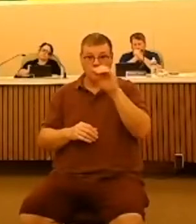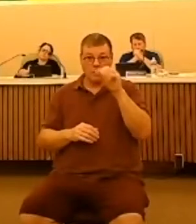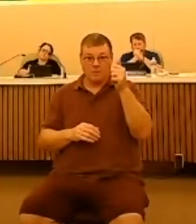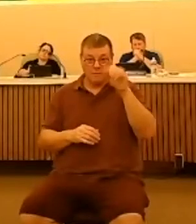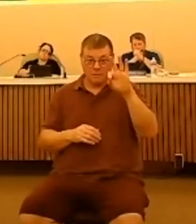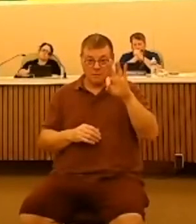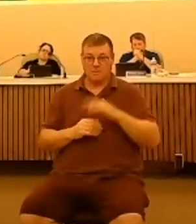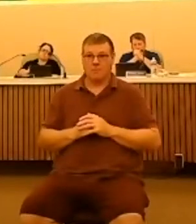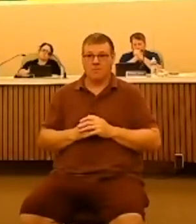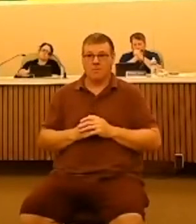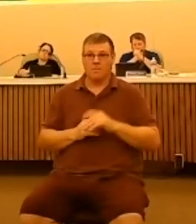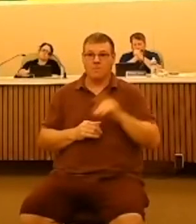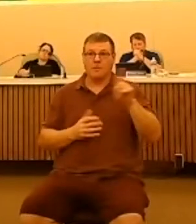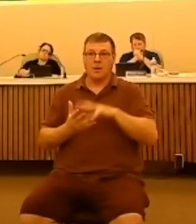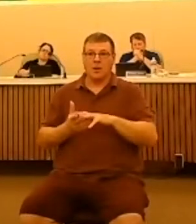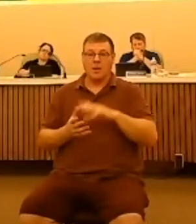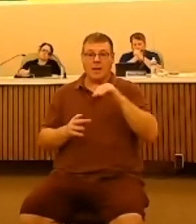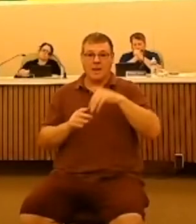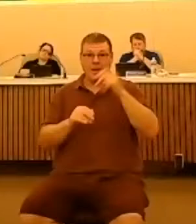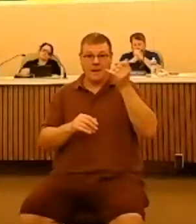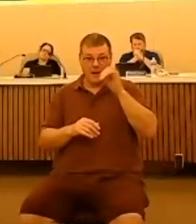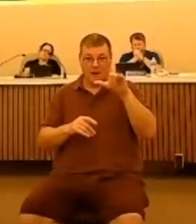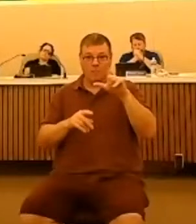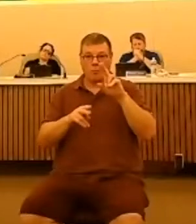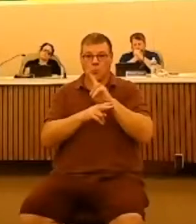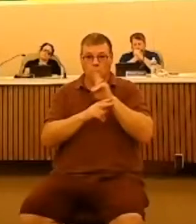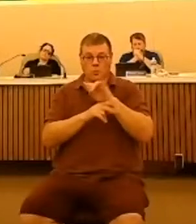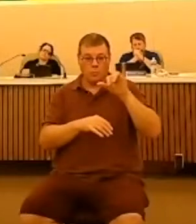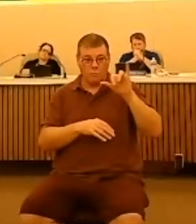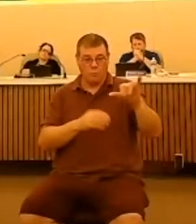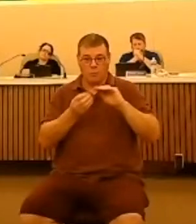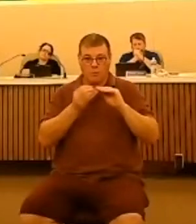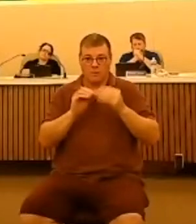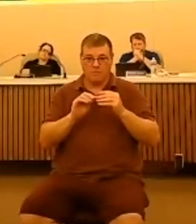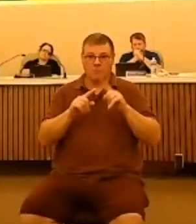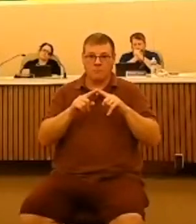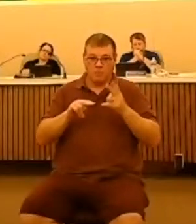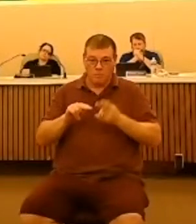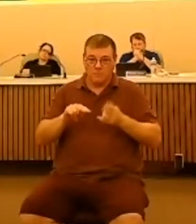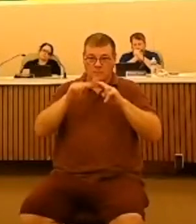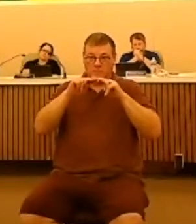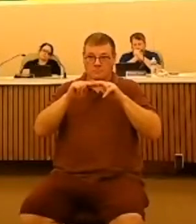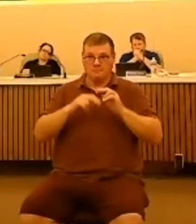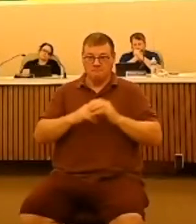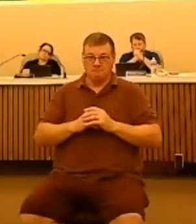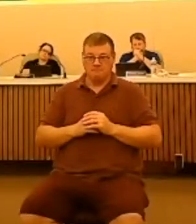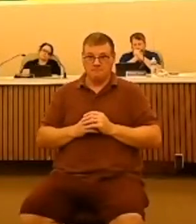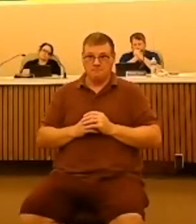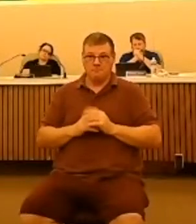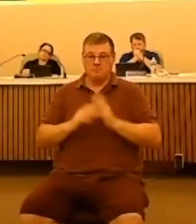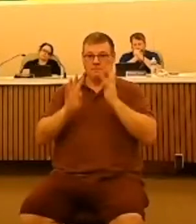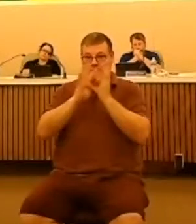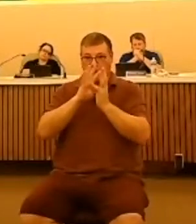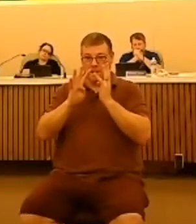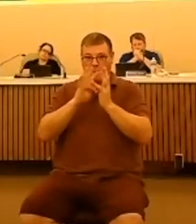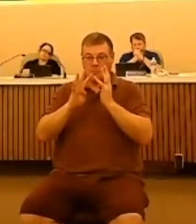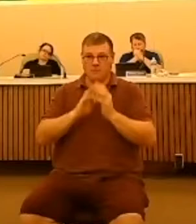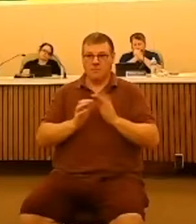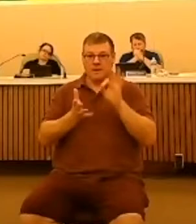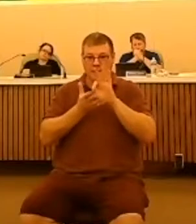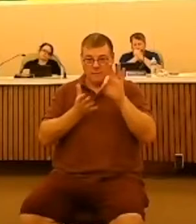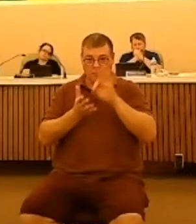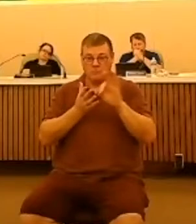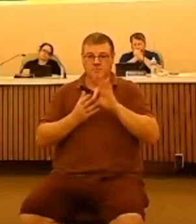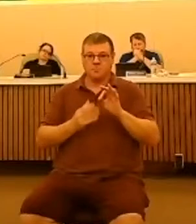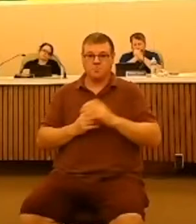2019. So they were able to use those numbers to increase the traffic counts for